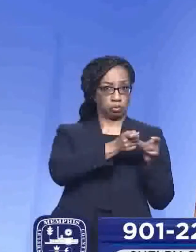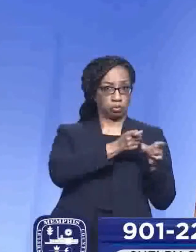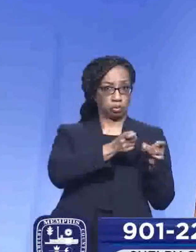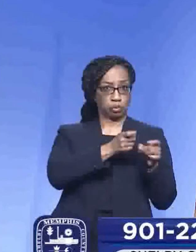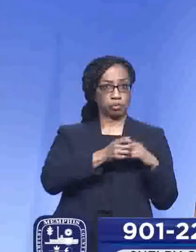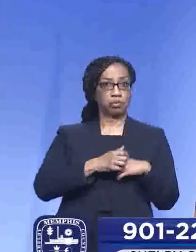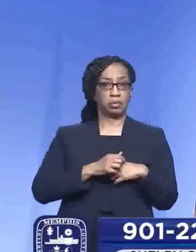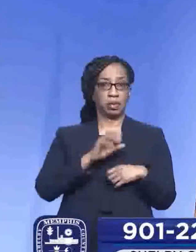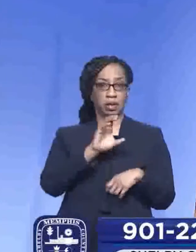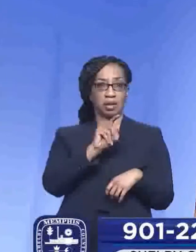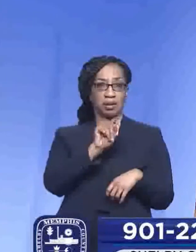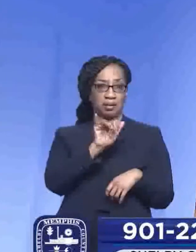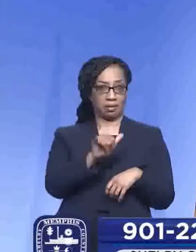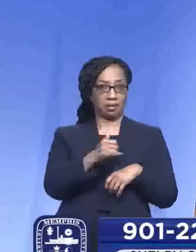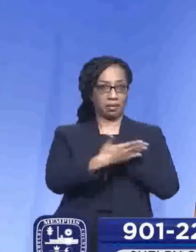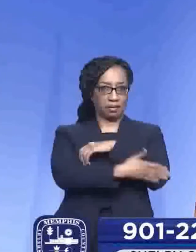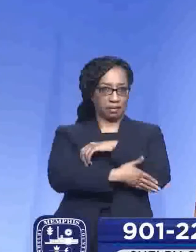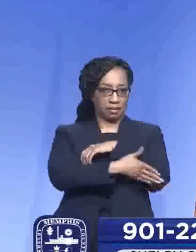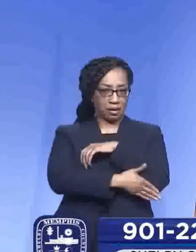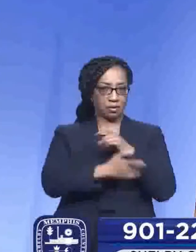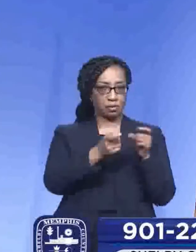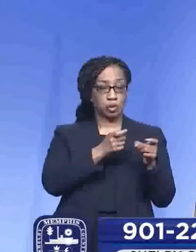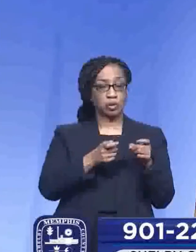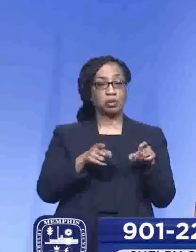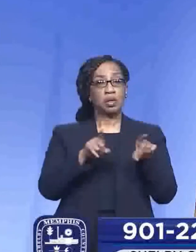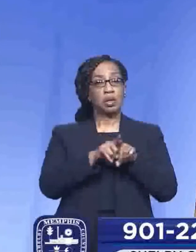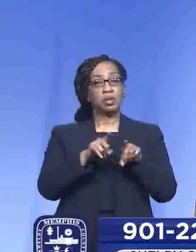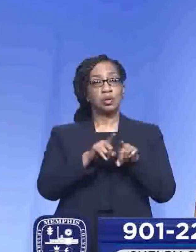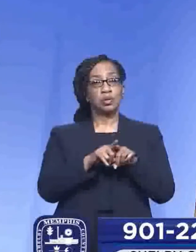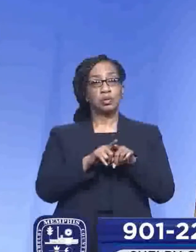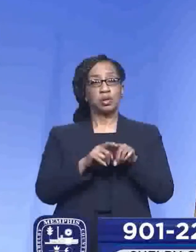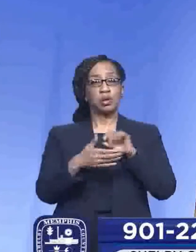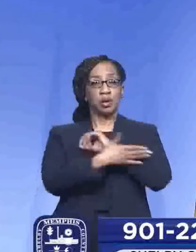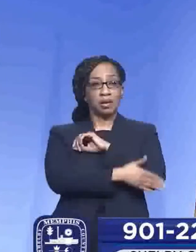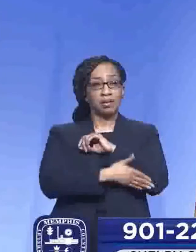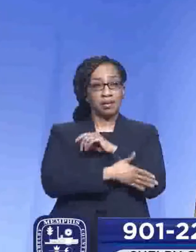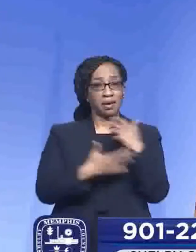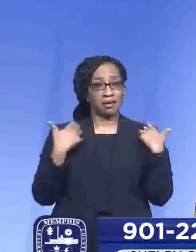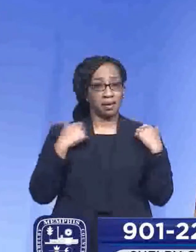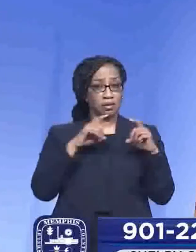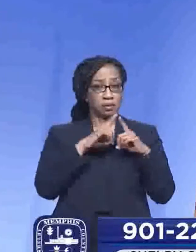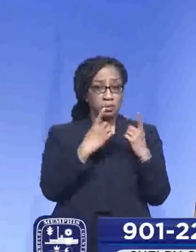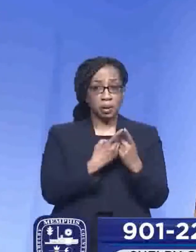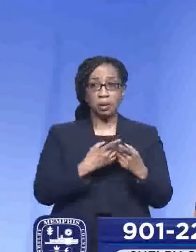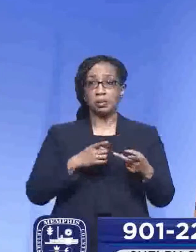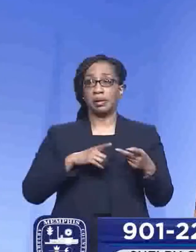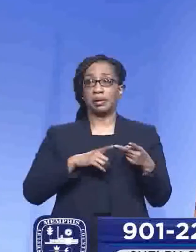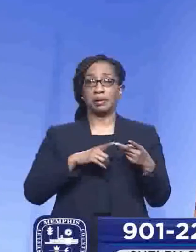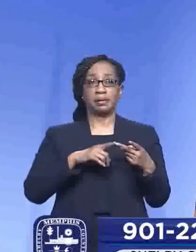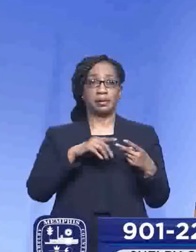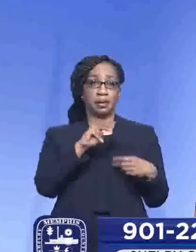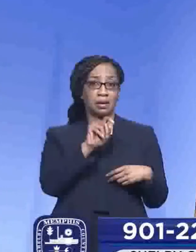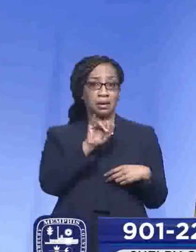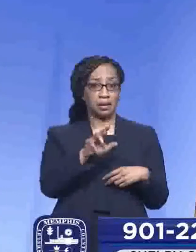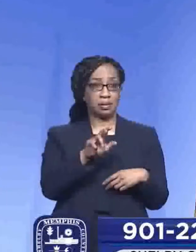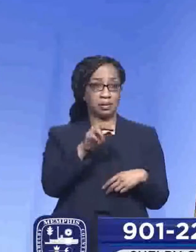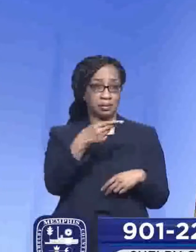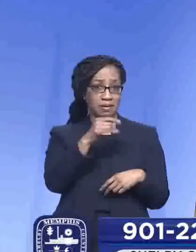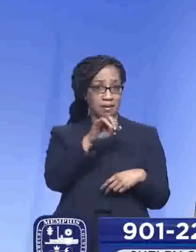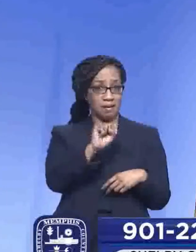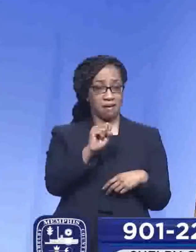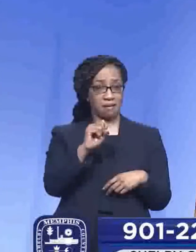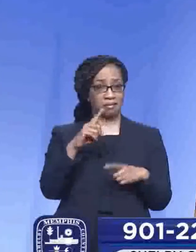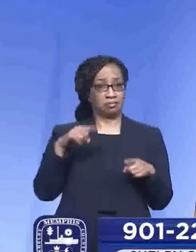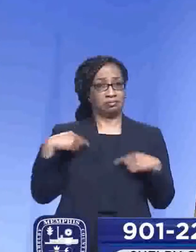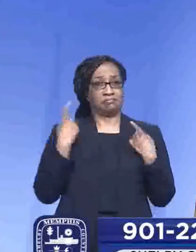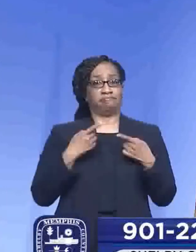I want to publicly thank the county health department and Mayor Harris for working so closely with us the last 2